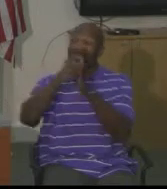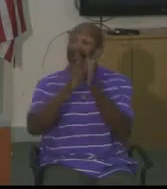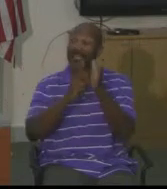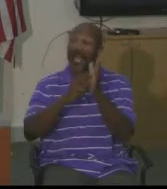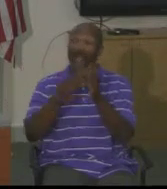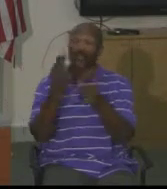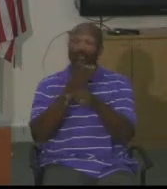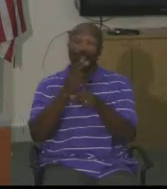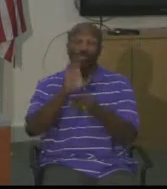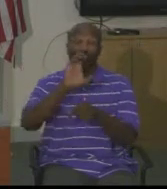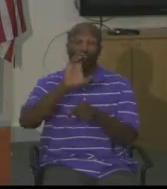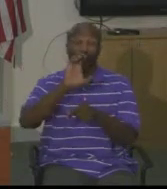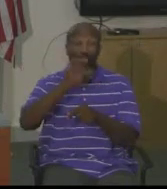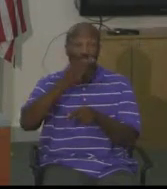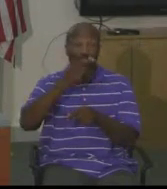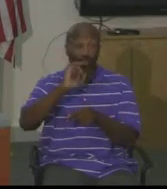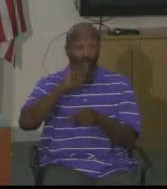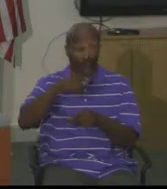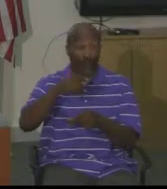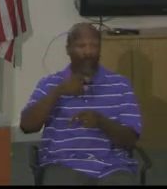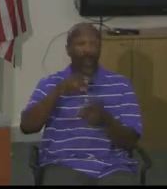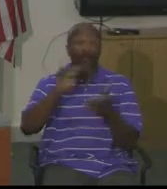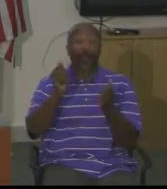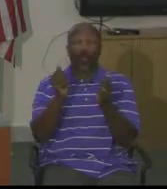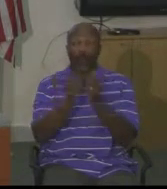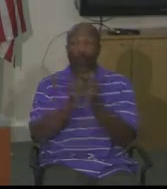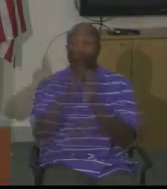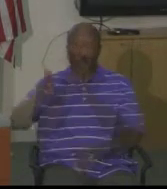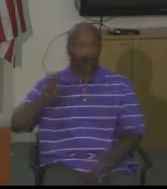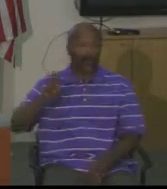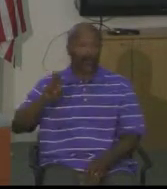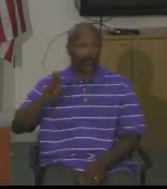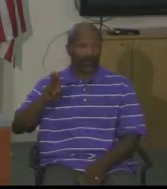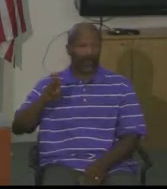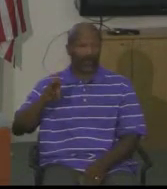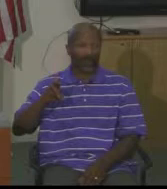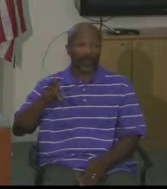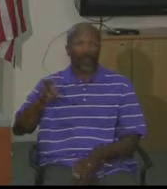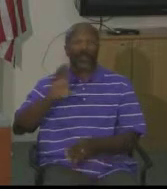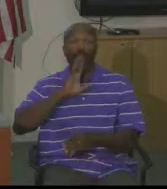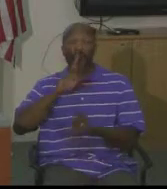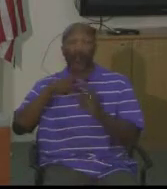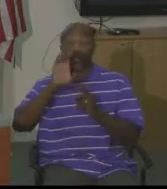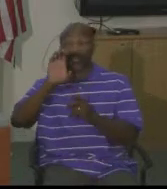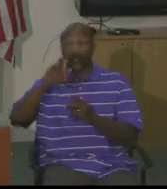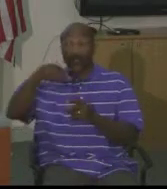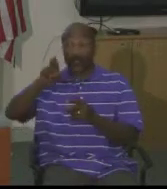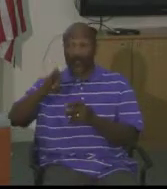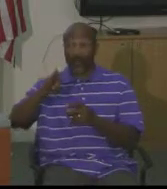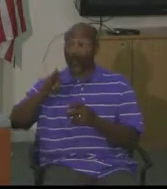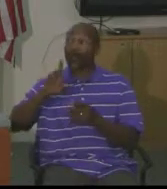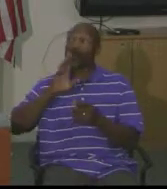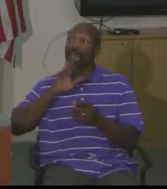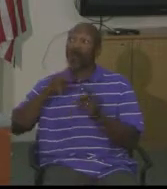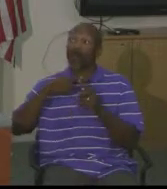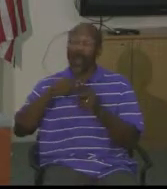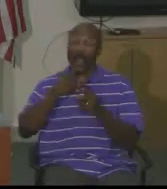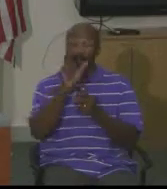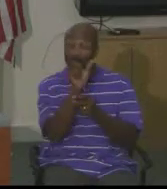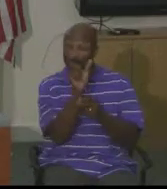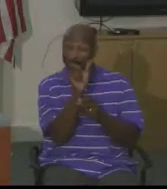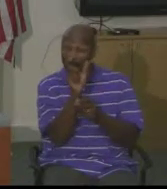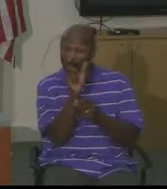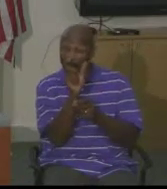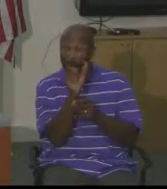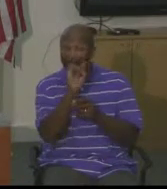that actually have the graphics processor on board. Again, when we talk about the CPUs, we're going to talk about this small class